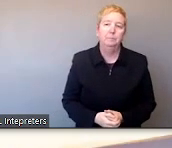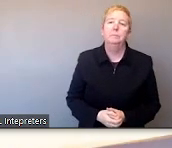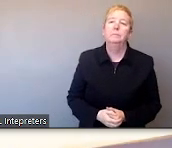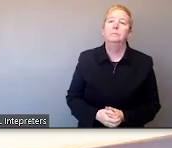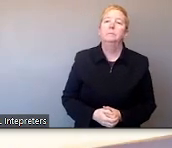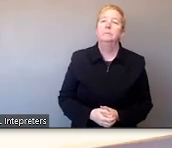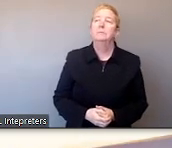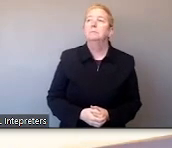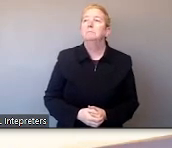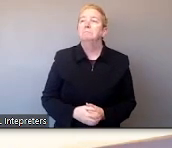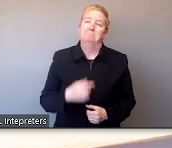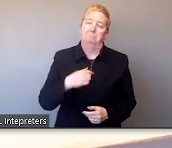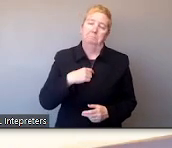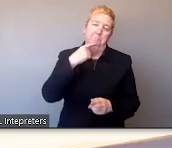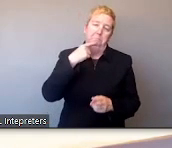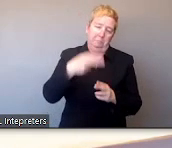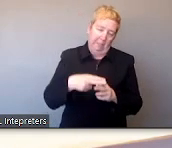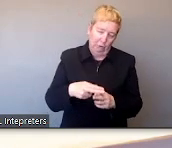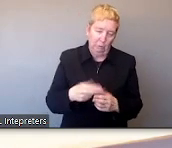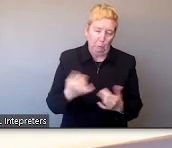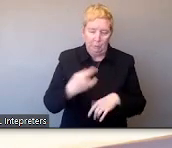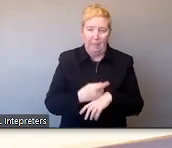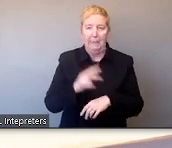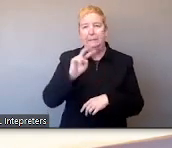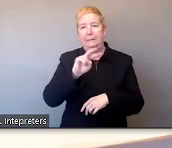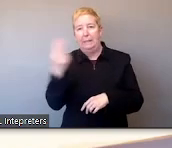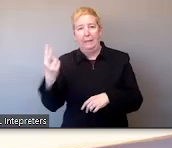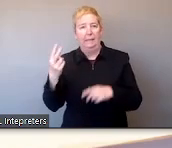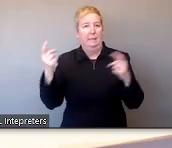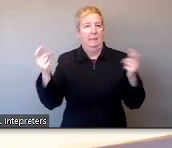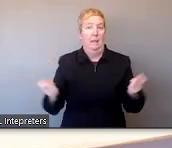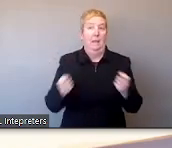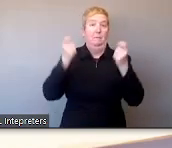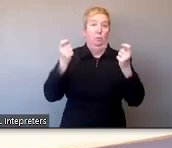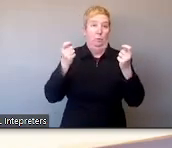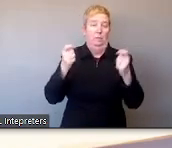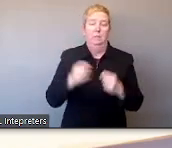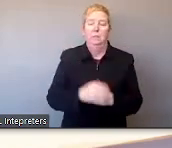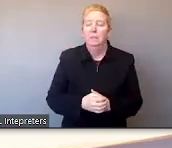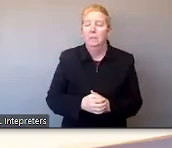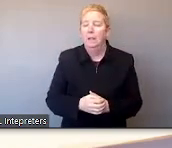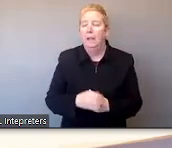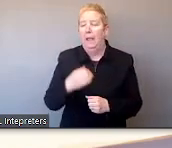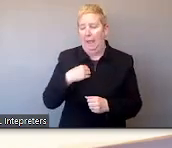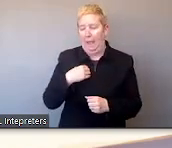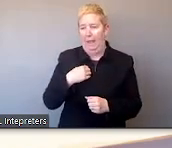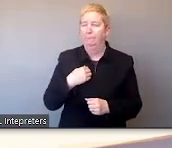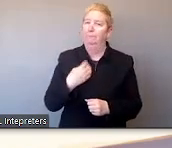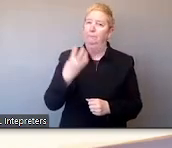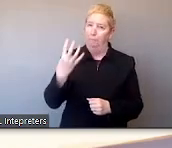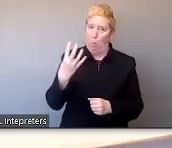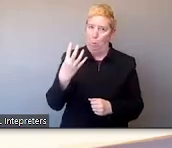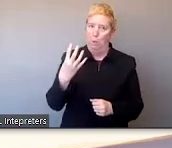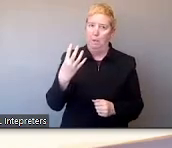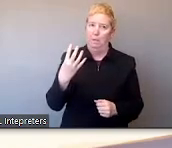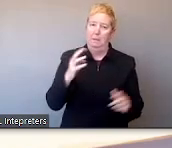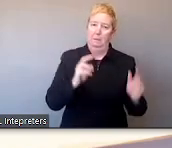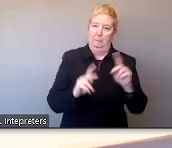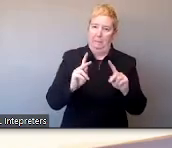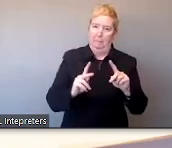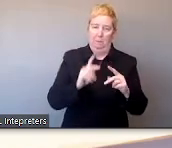just mentioned it's the second anniversary. There were 4 new individuals, 4 cases